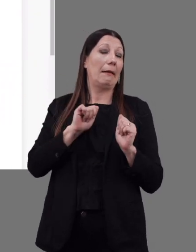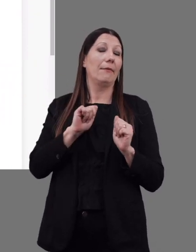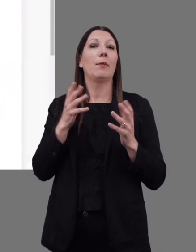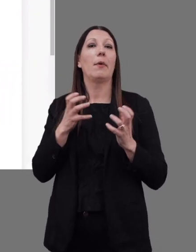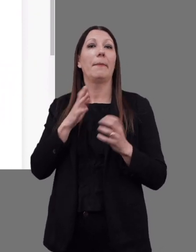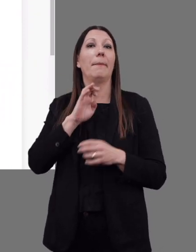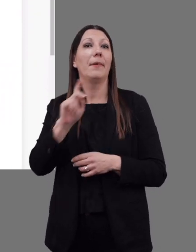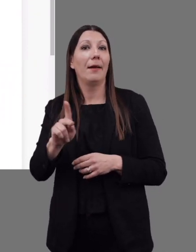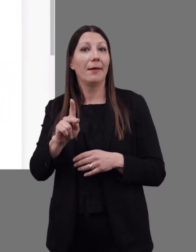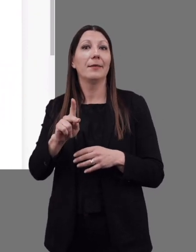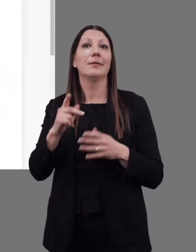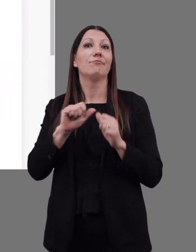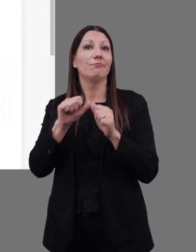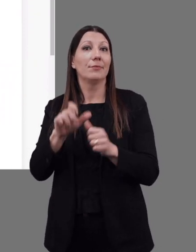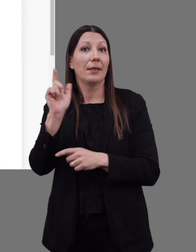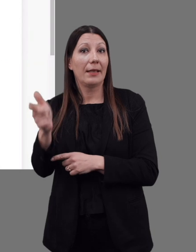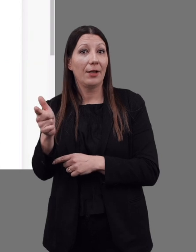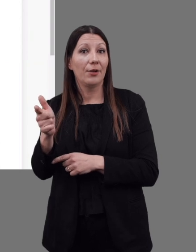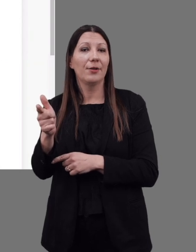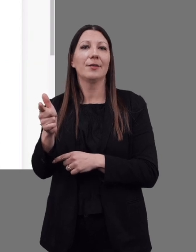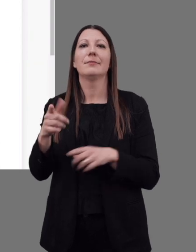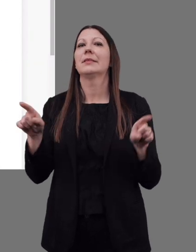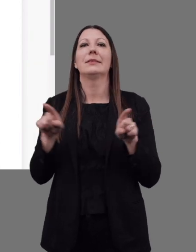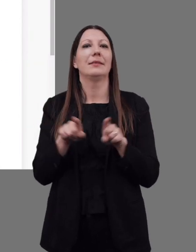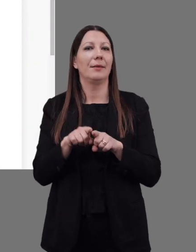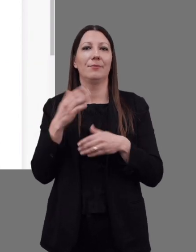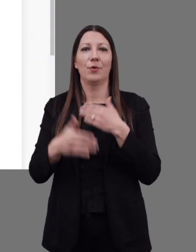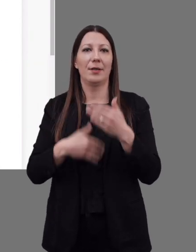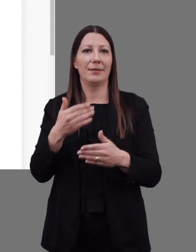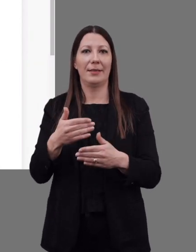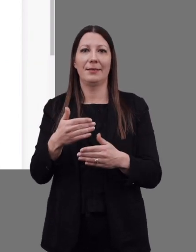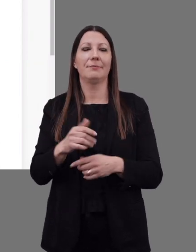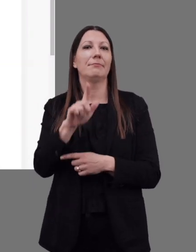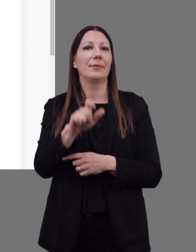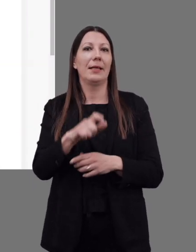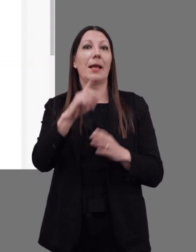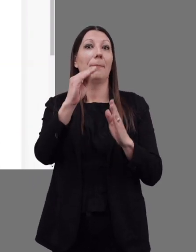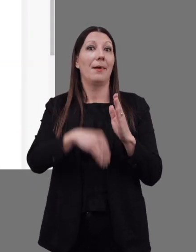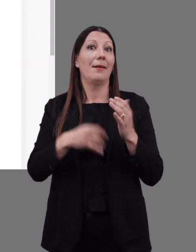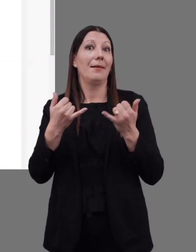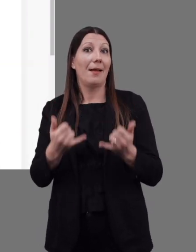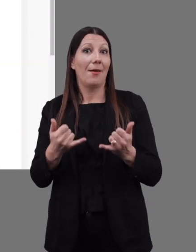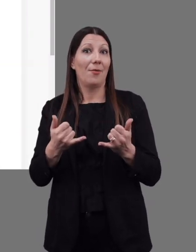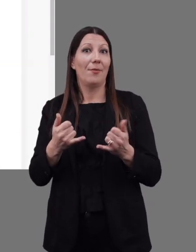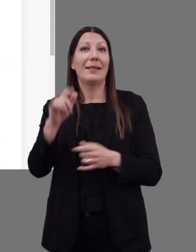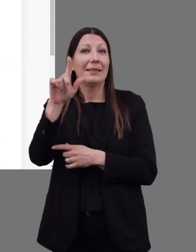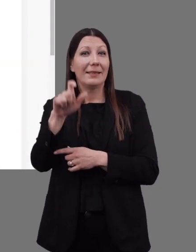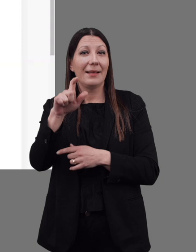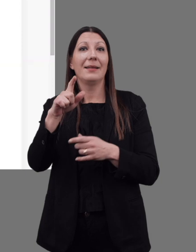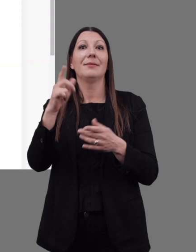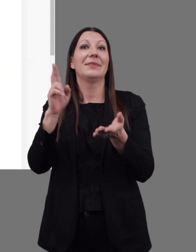later. You can just follow the same apply now, and then click this sign in